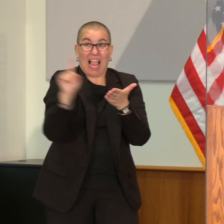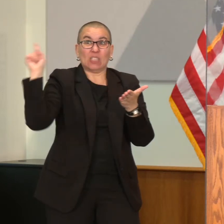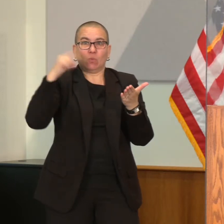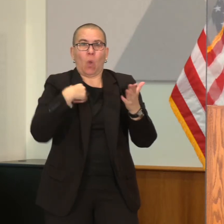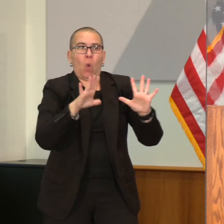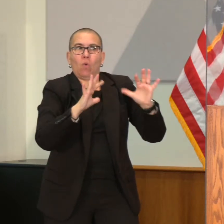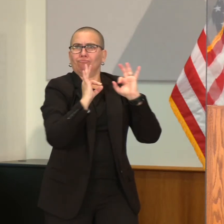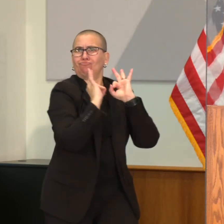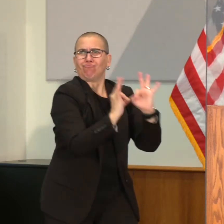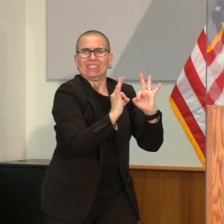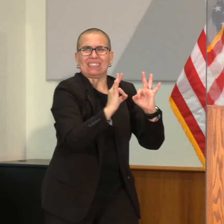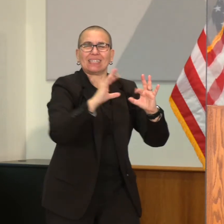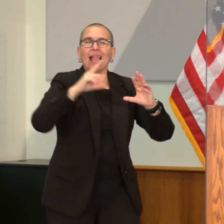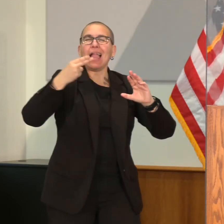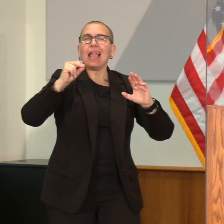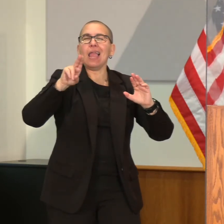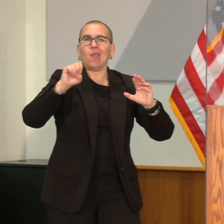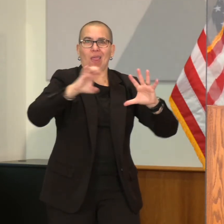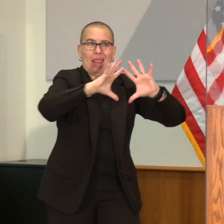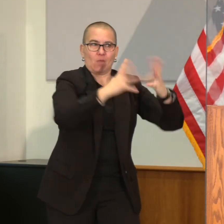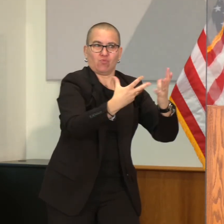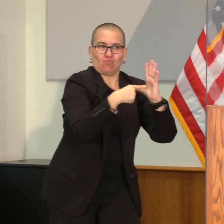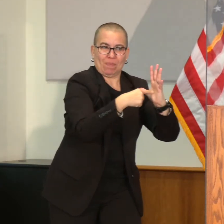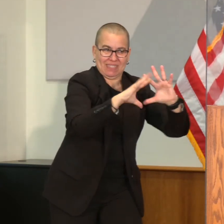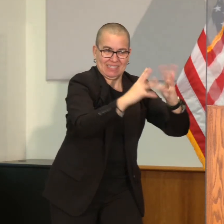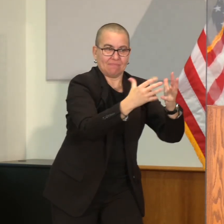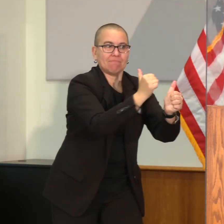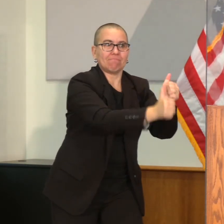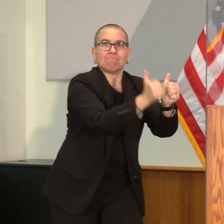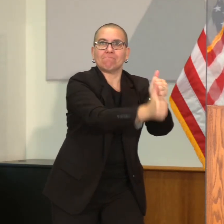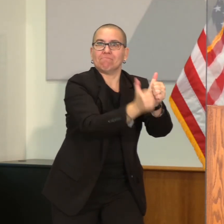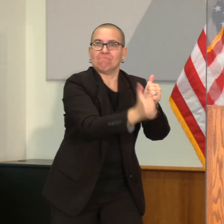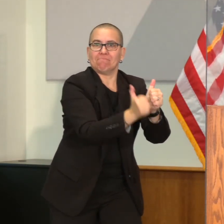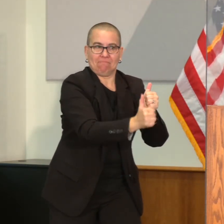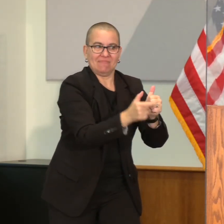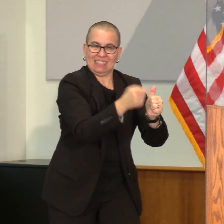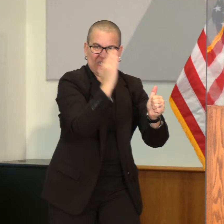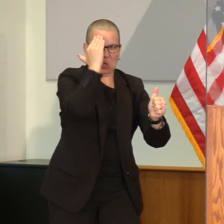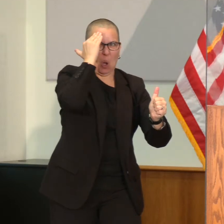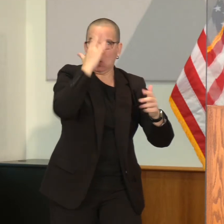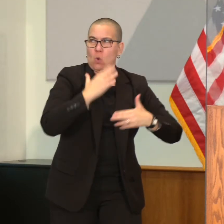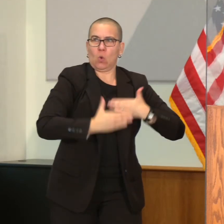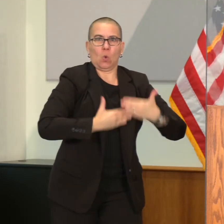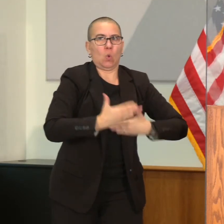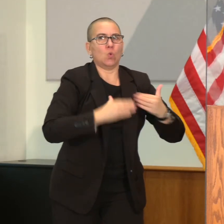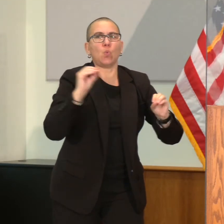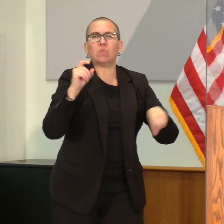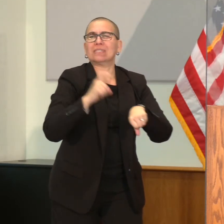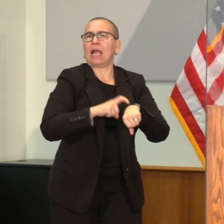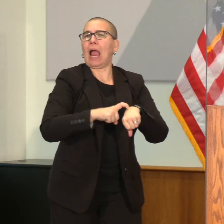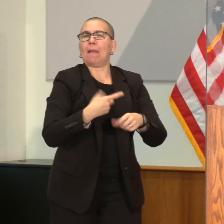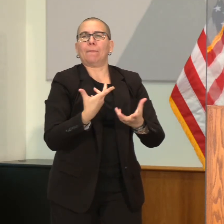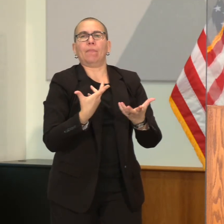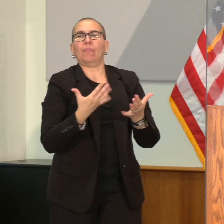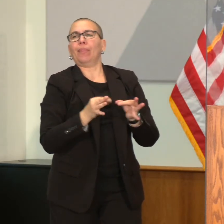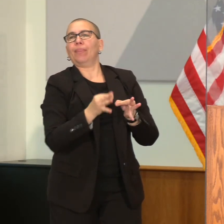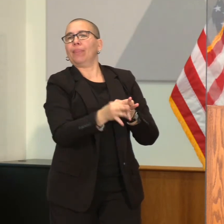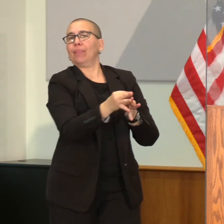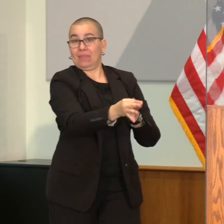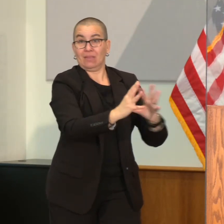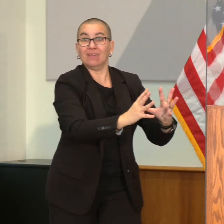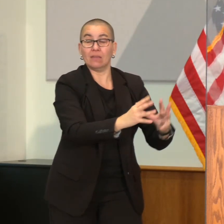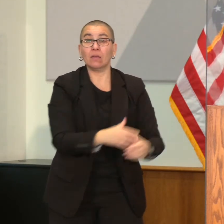and swift action, recognizing the urgency of what's at stake. I also want to note that police reform is only part